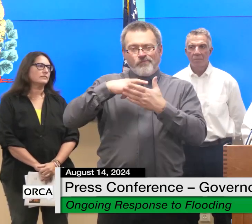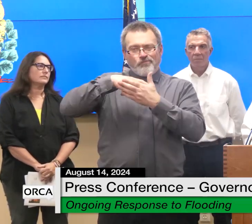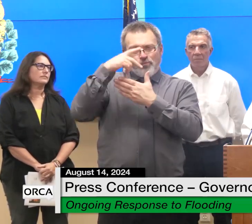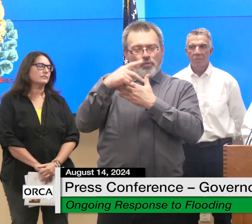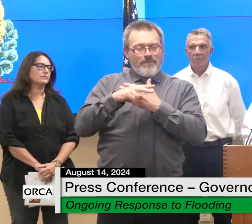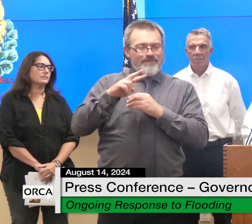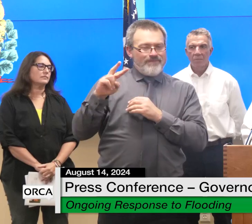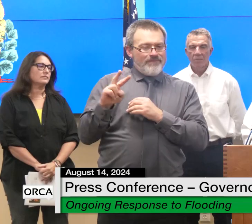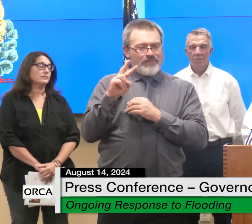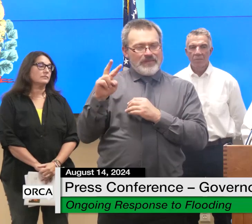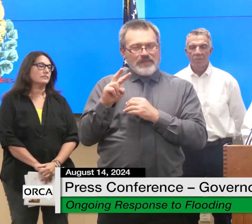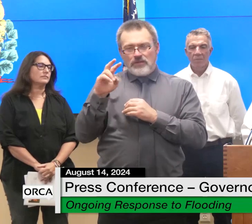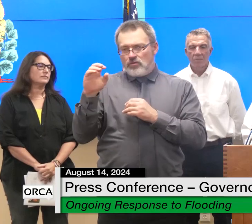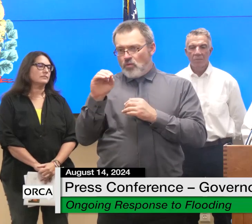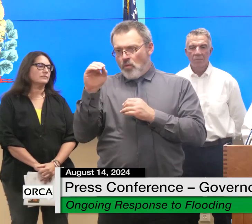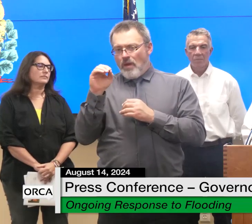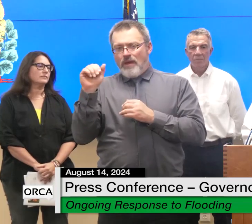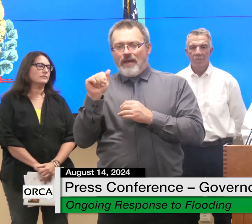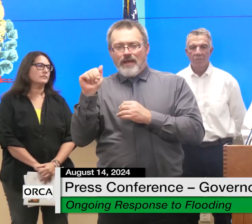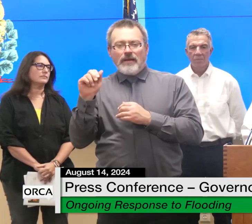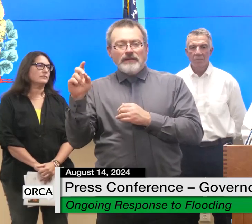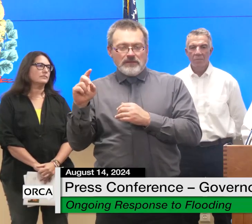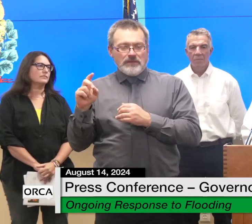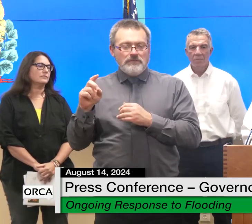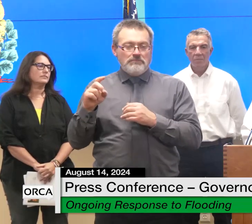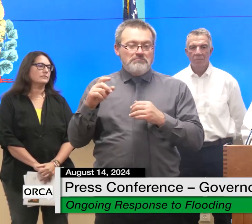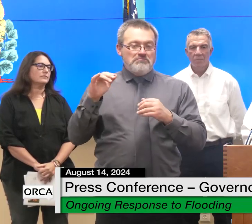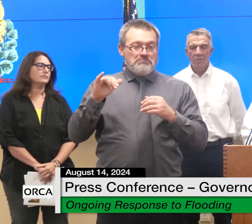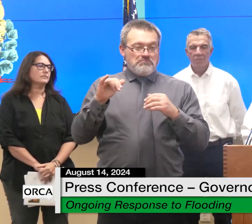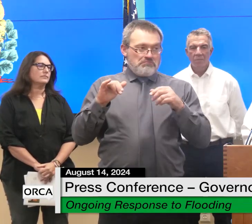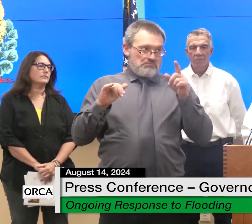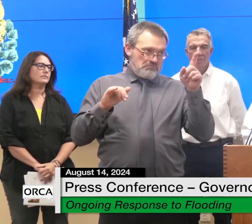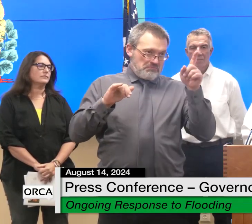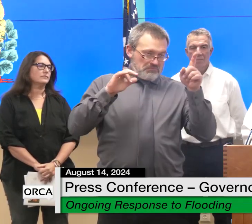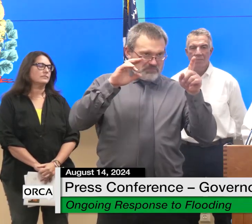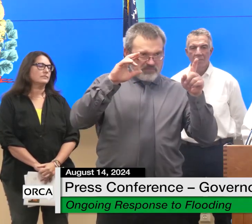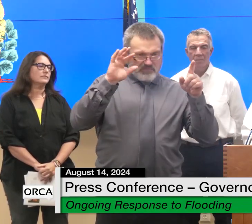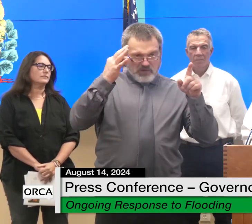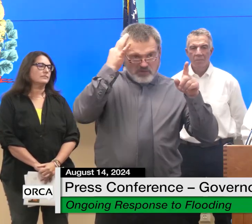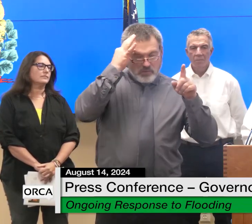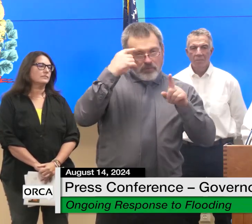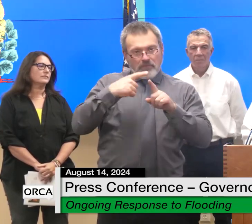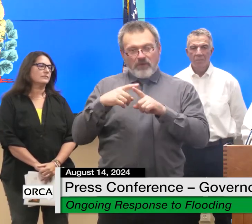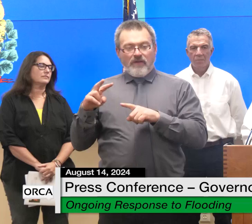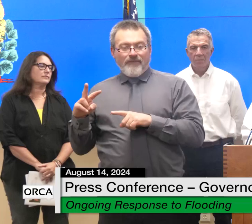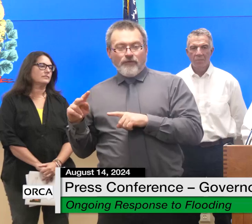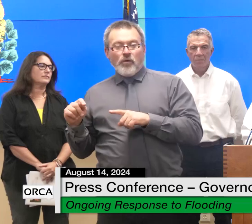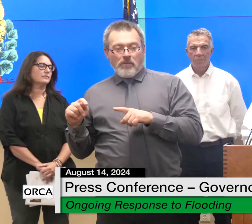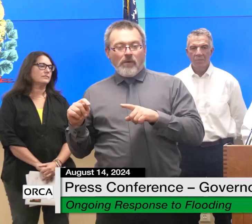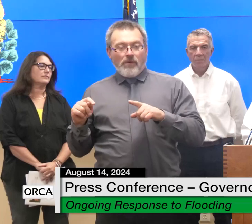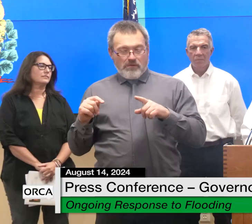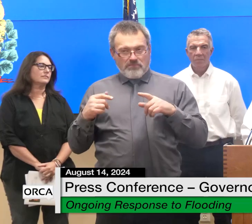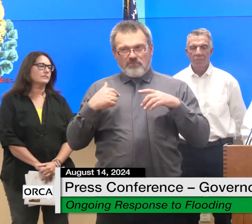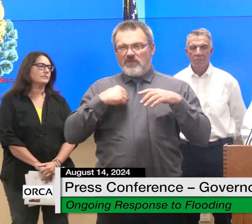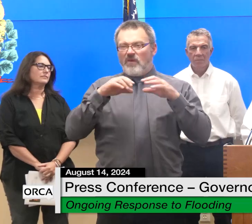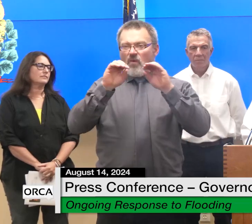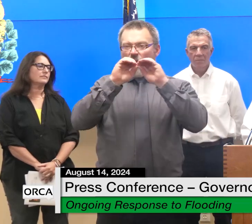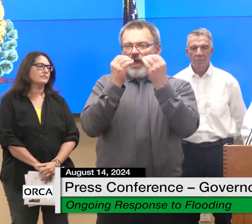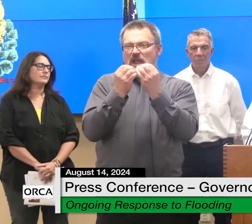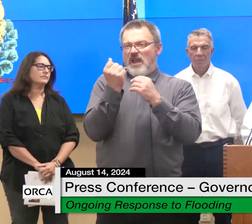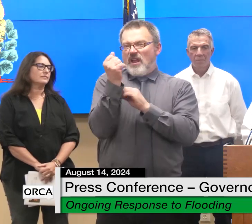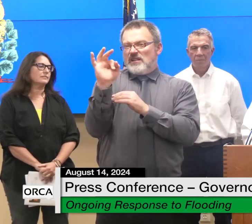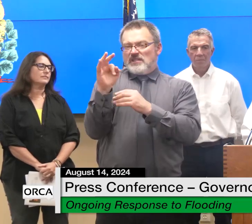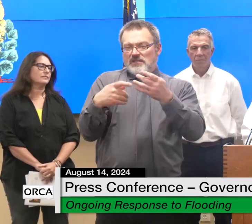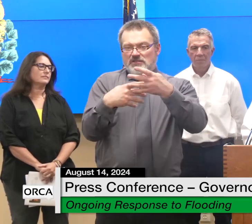VOAD not only has a national presence, but a Vermont unit consisting of 19 various volunteer organizations that has